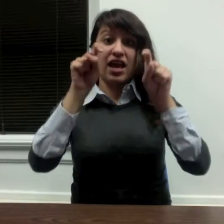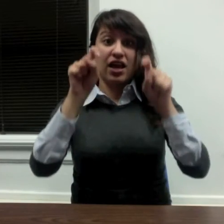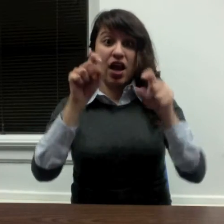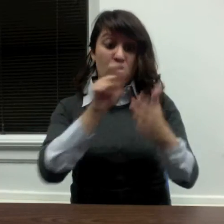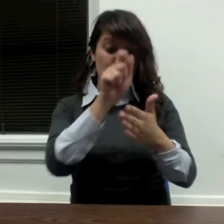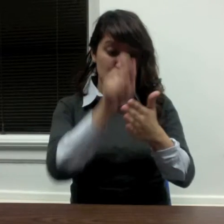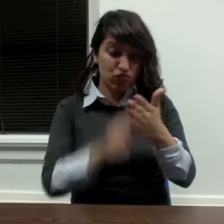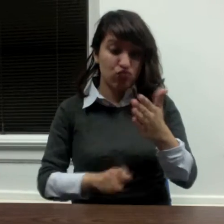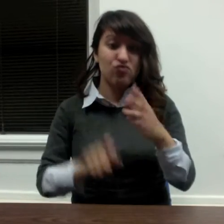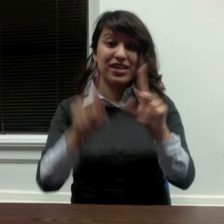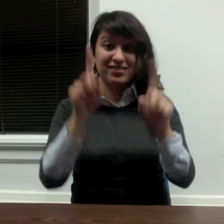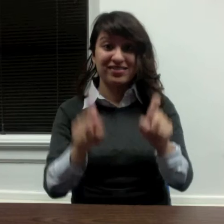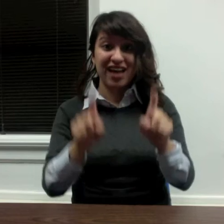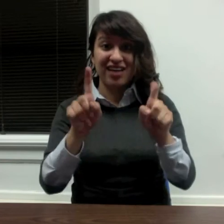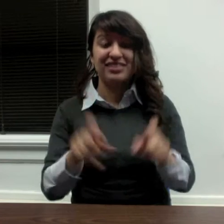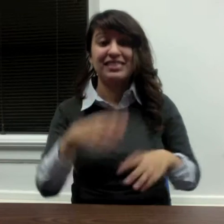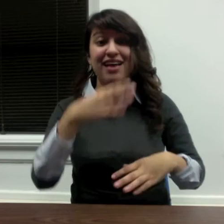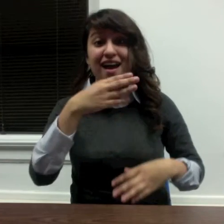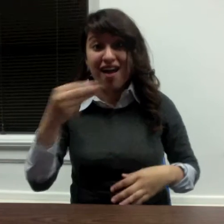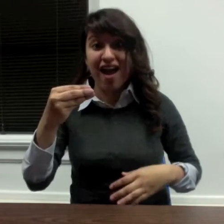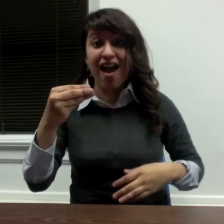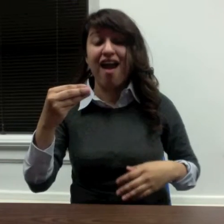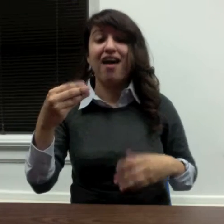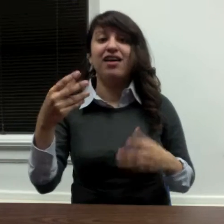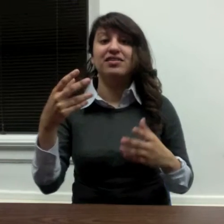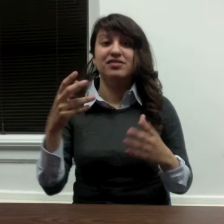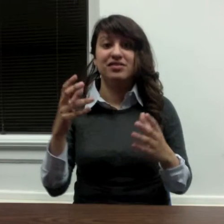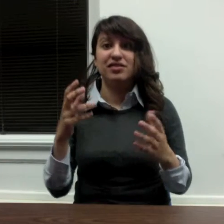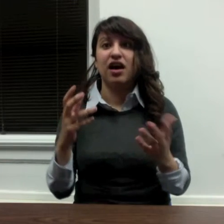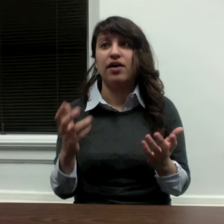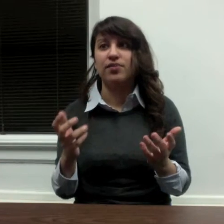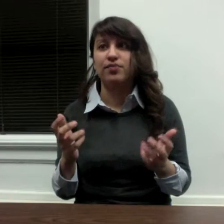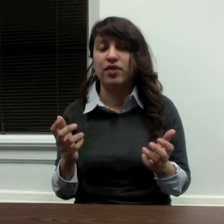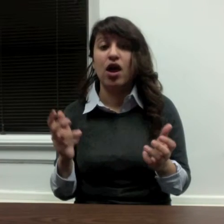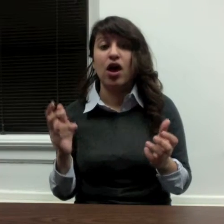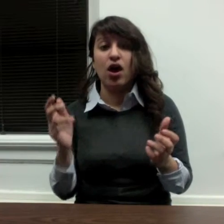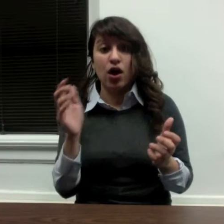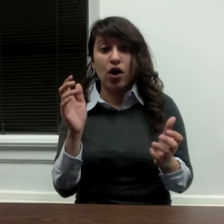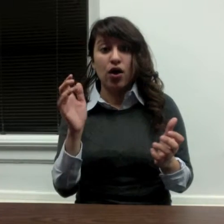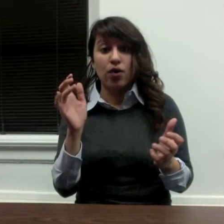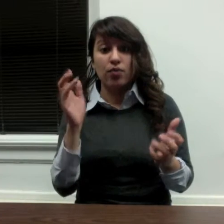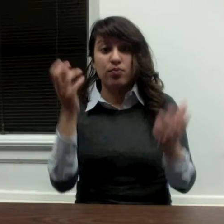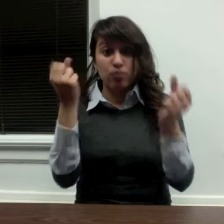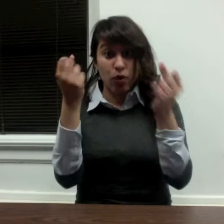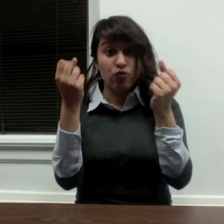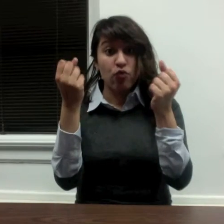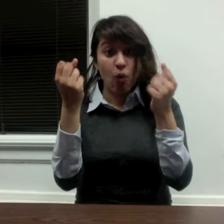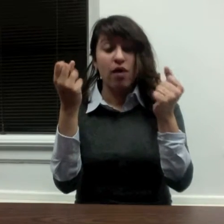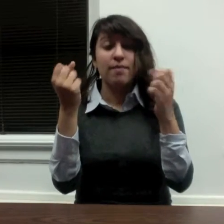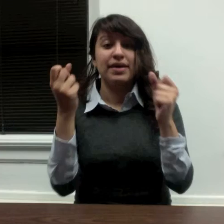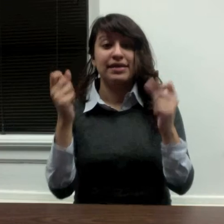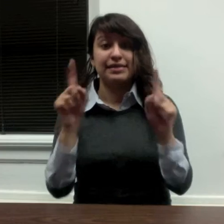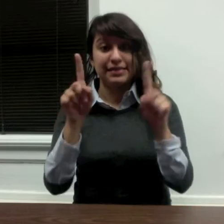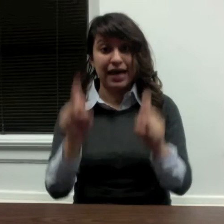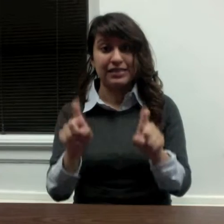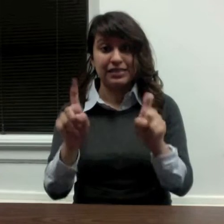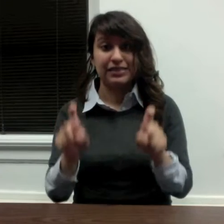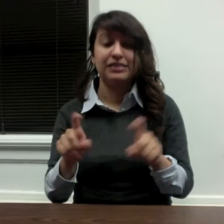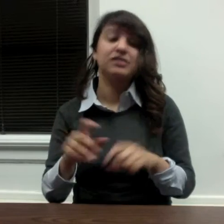test to pass their CDI and become certified deaf interpreters.